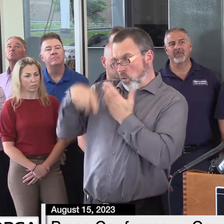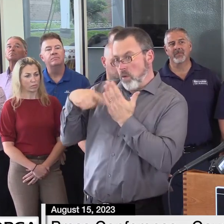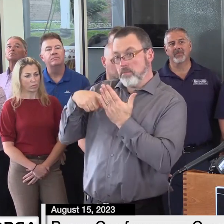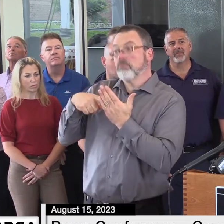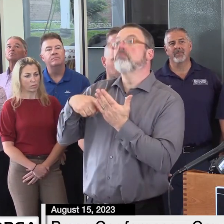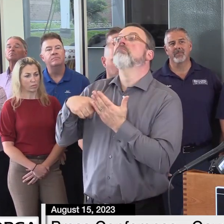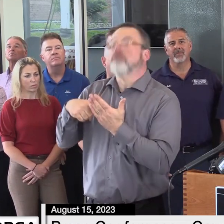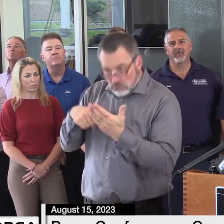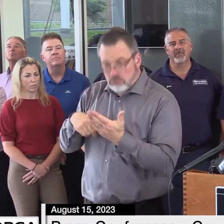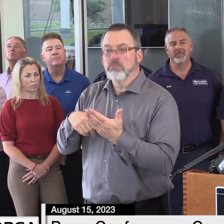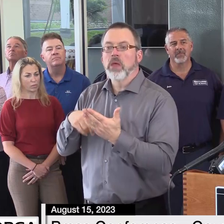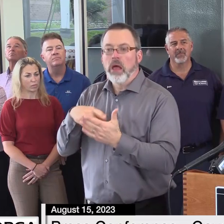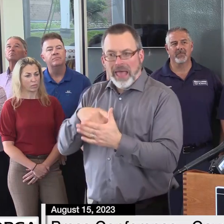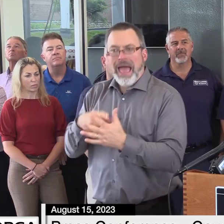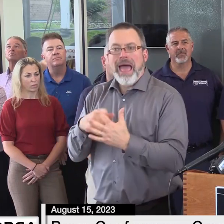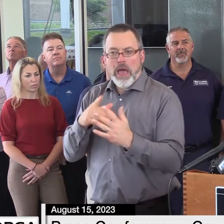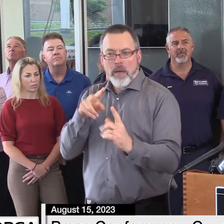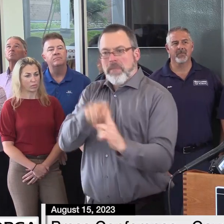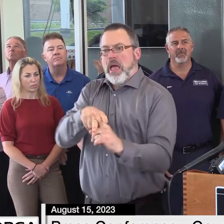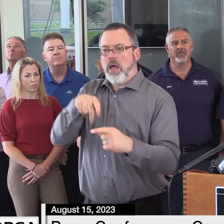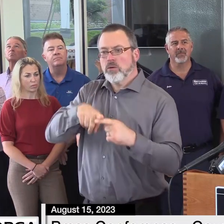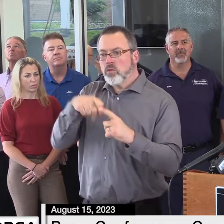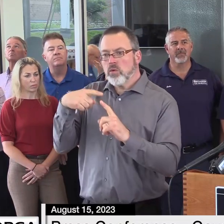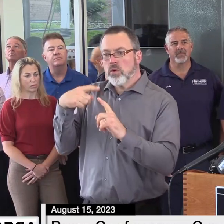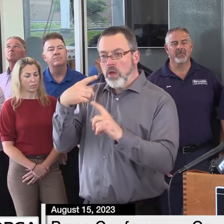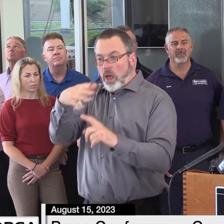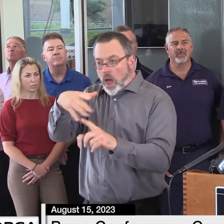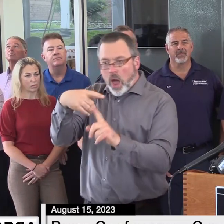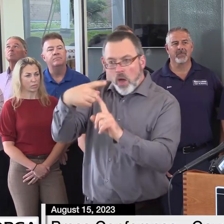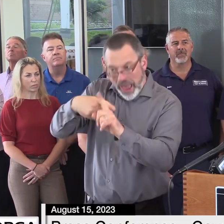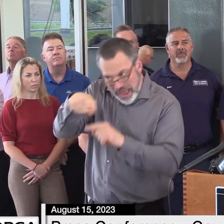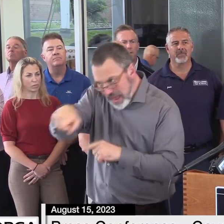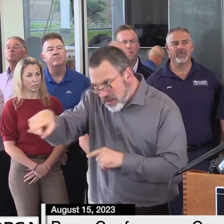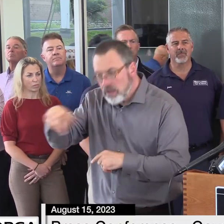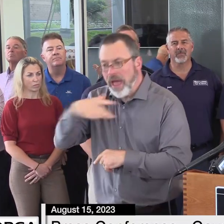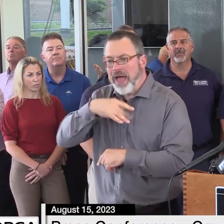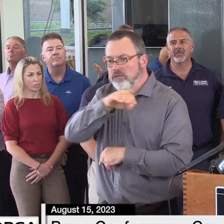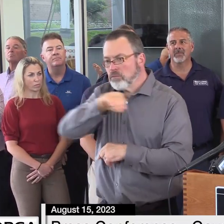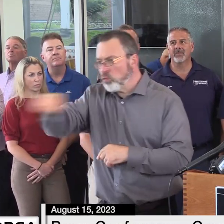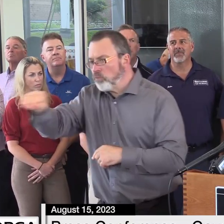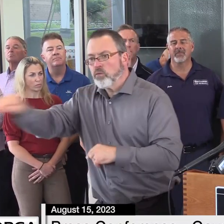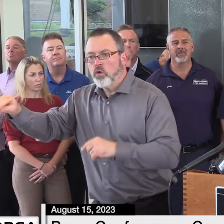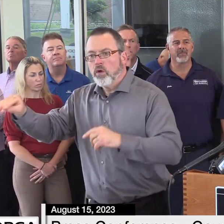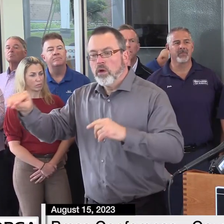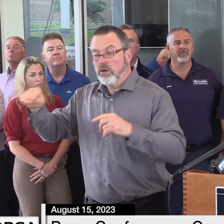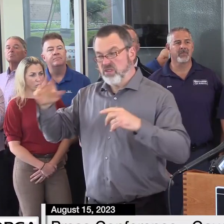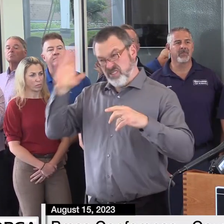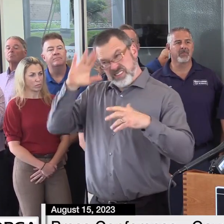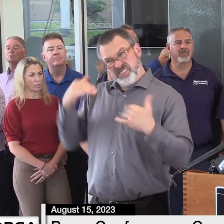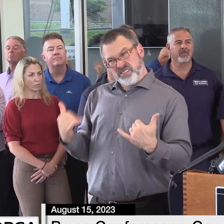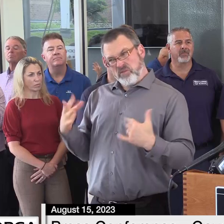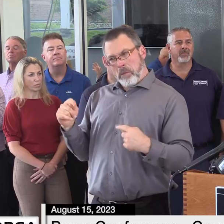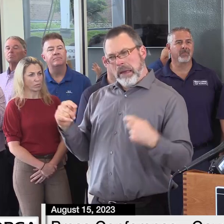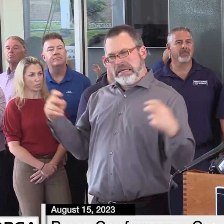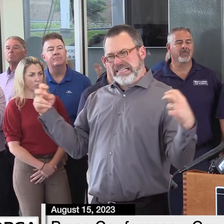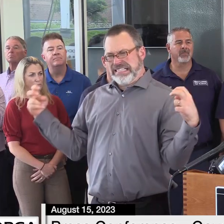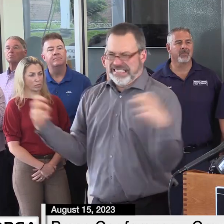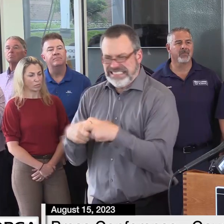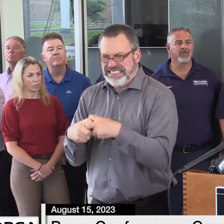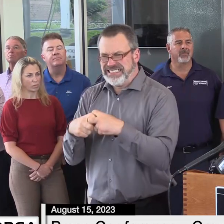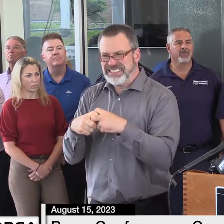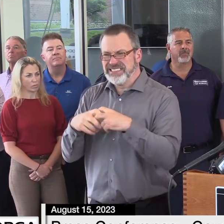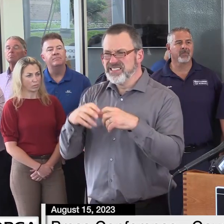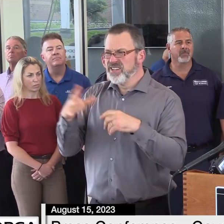there isn't rental stock available. And we know Vermont has a very tight market for rentals. But